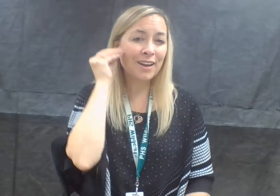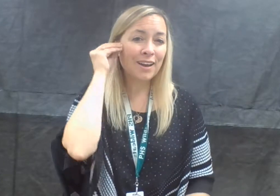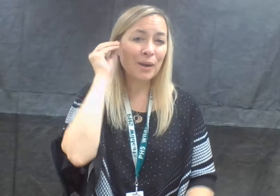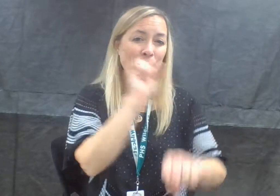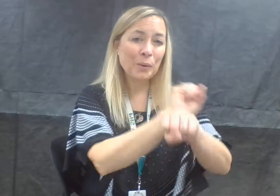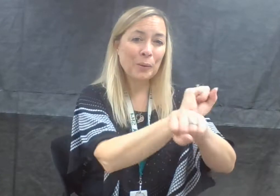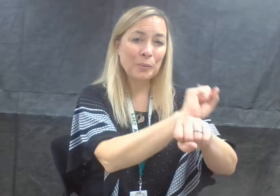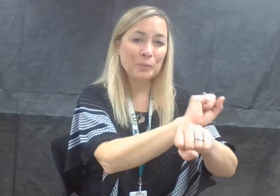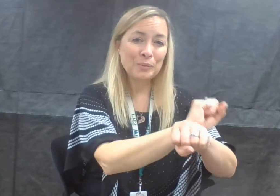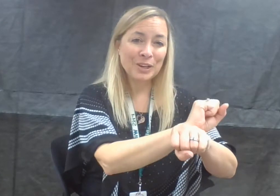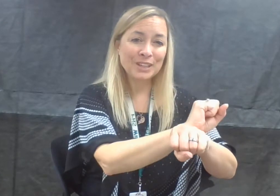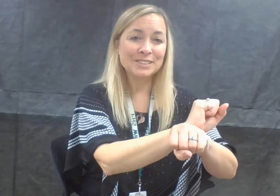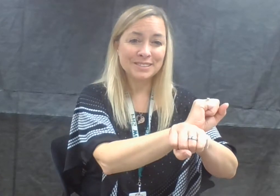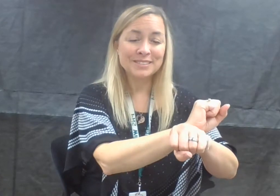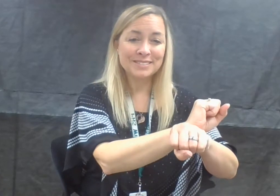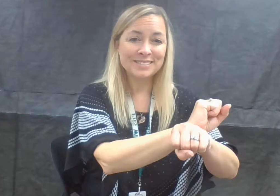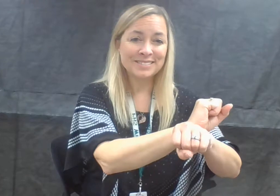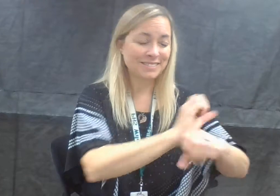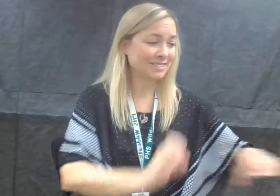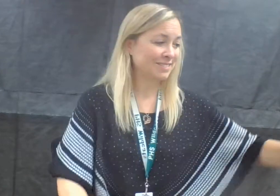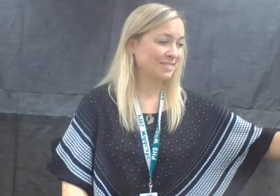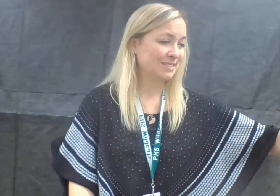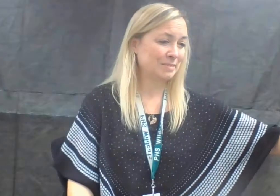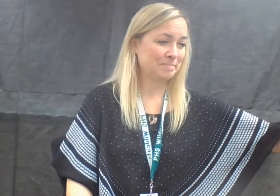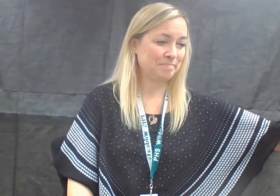No. No. No. No.